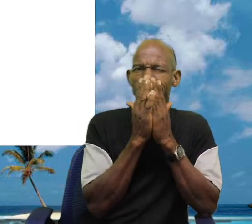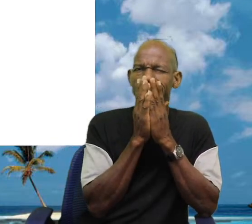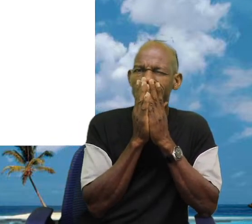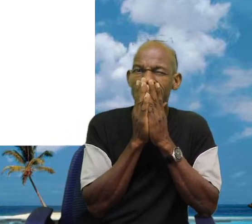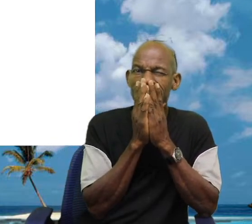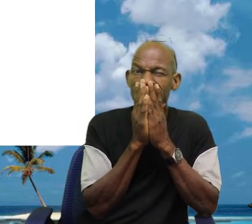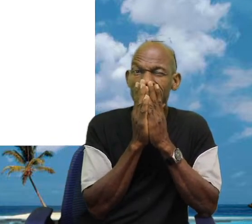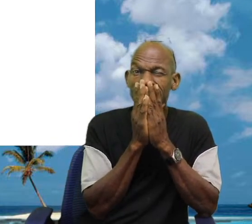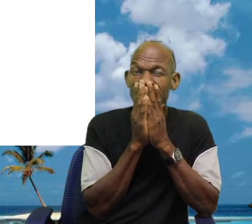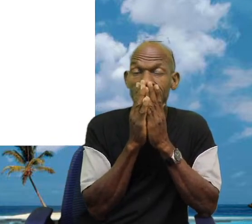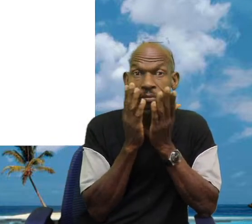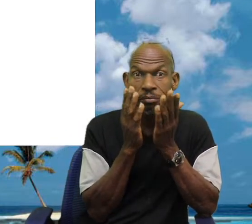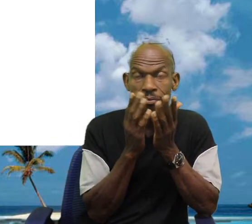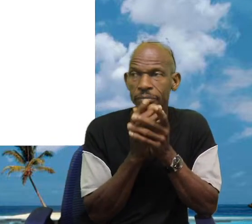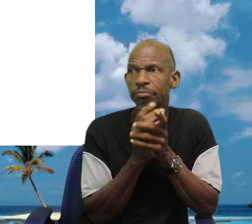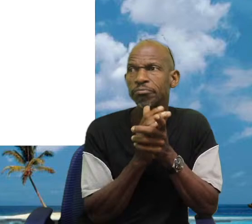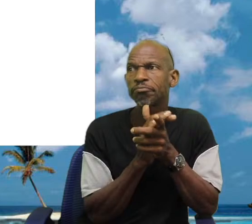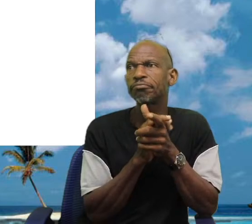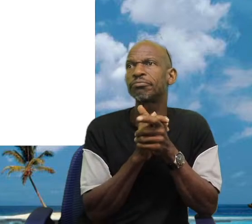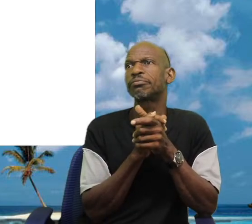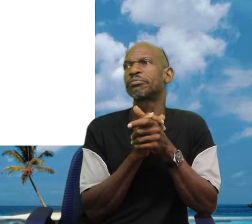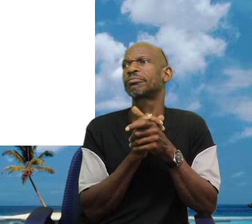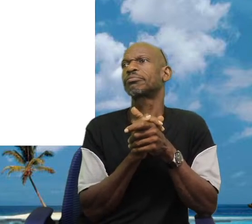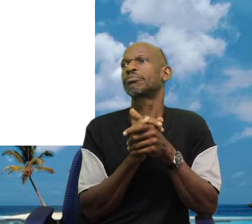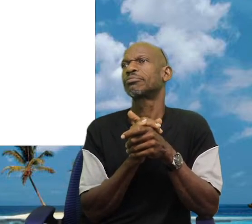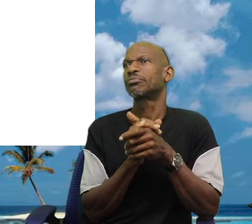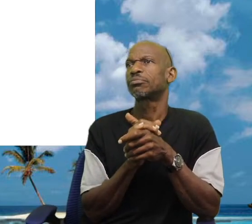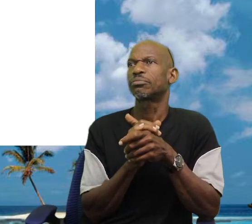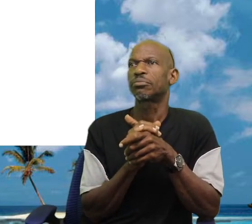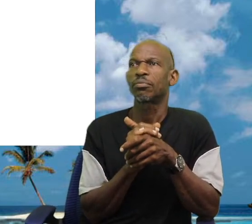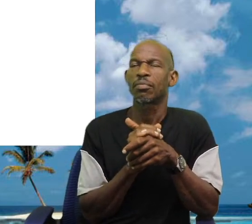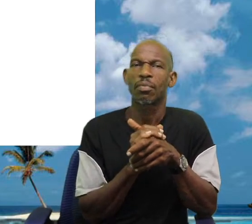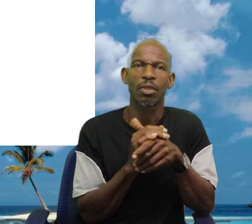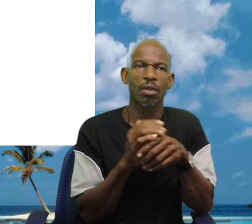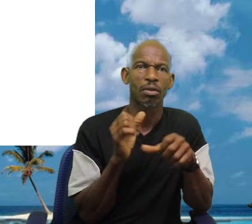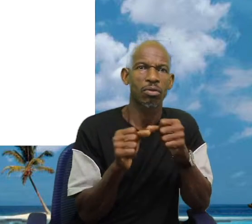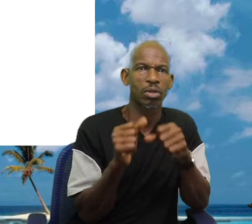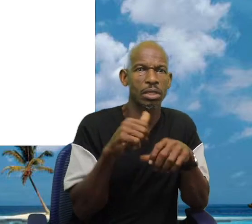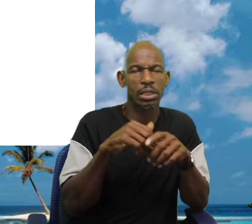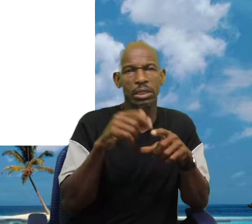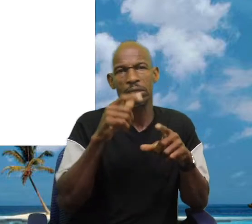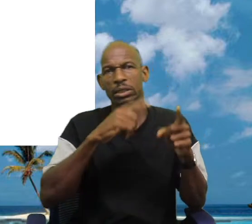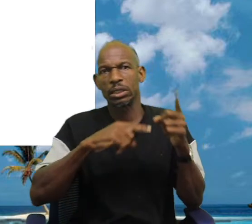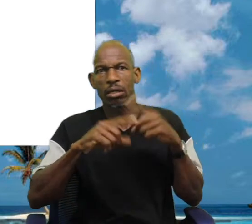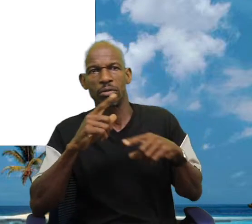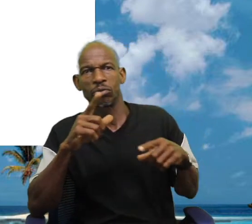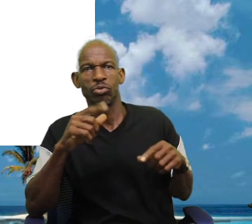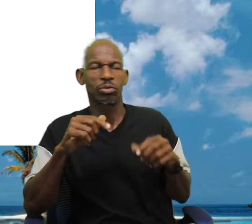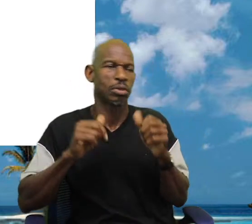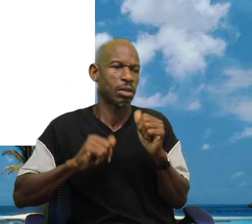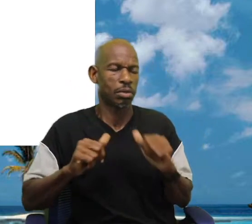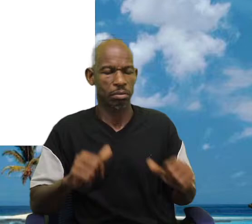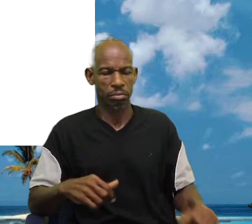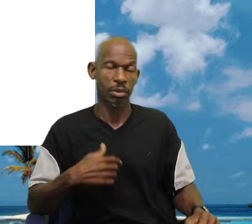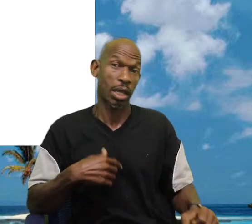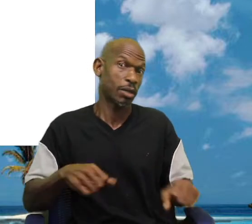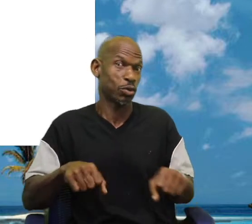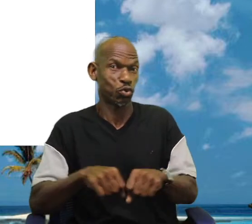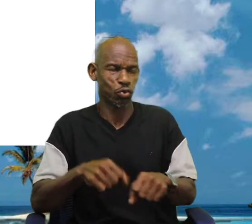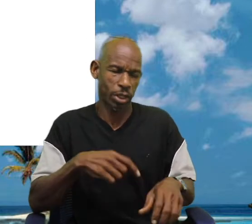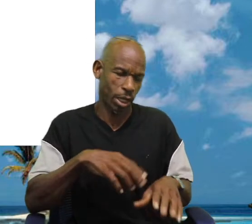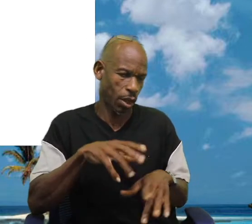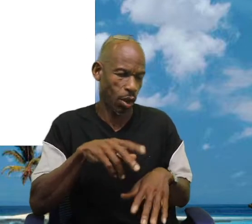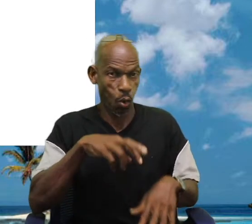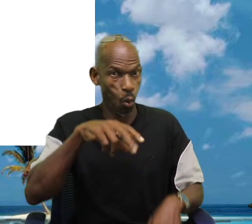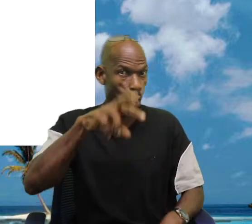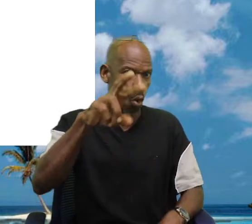Right? And in sign language, you are going to dramatize that you put on the shoe and you're going to church.